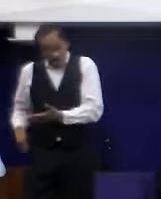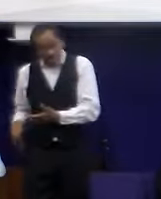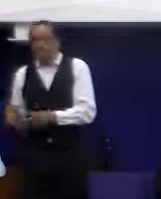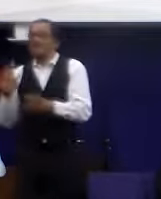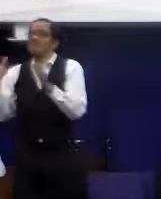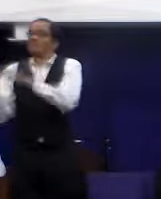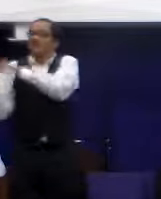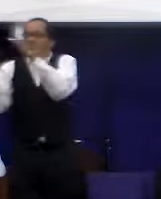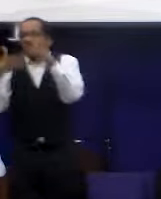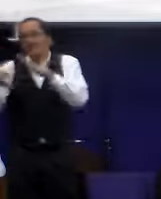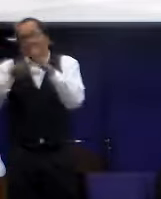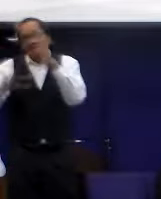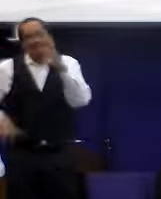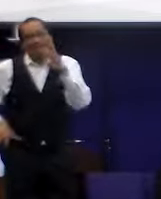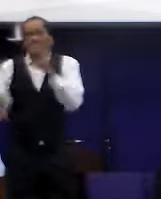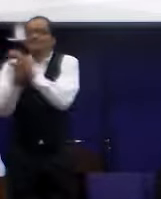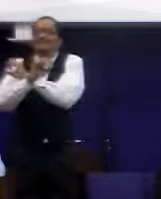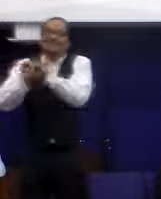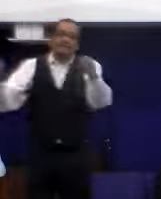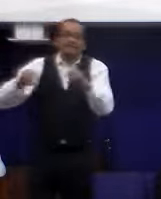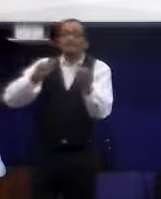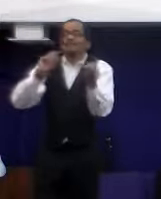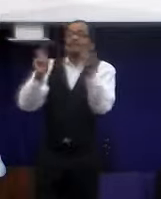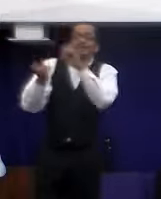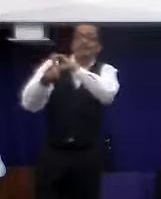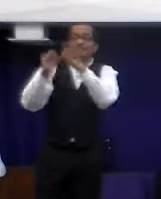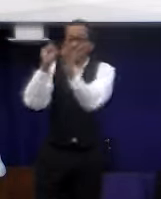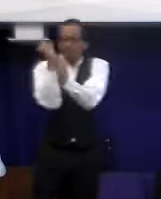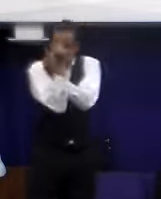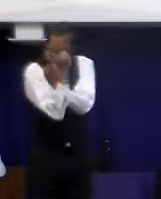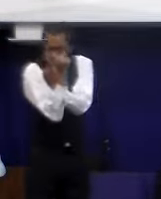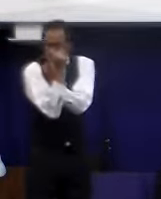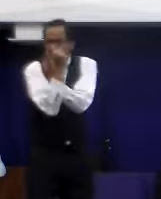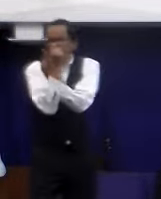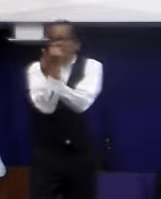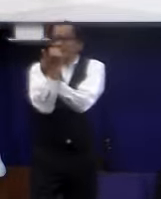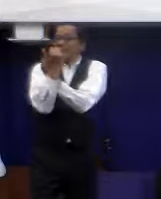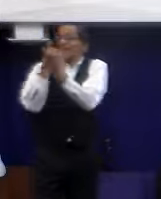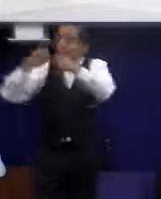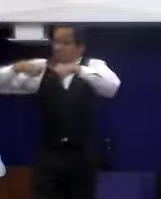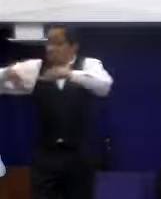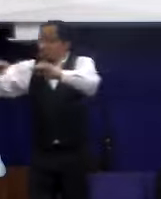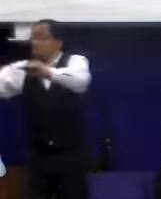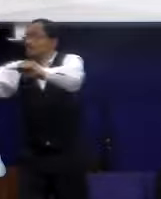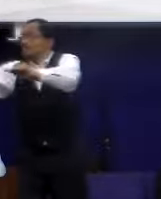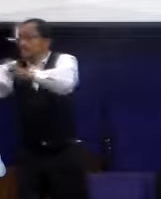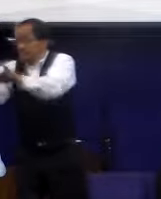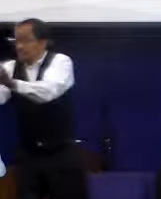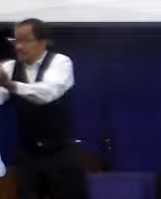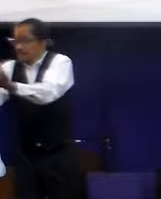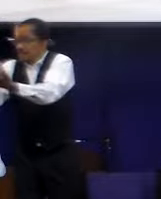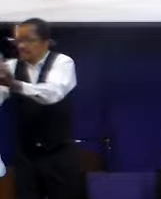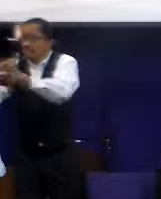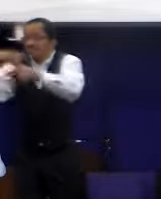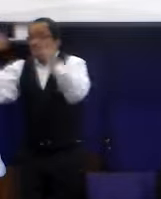look here. Nothing's going to change in your situation if you don't make an effort. Right. Amen.